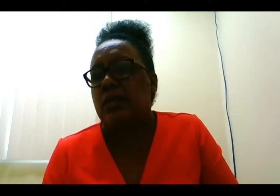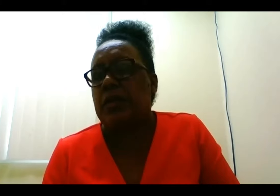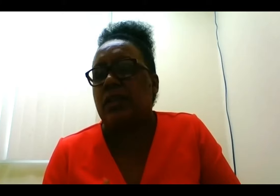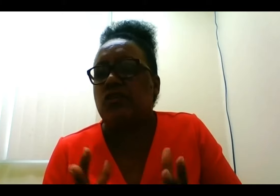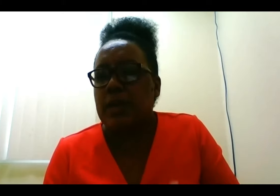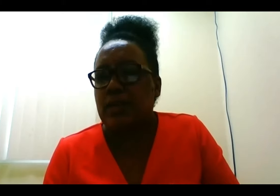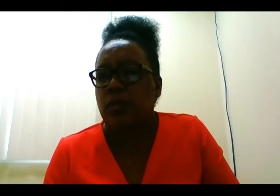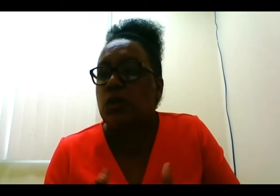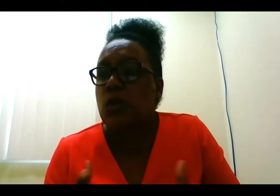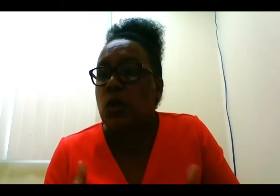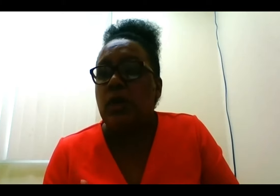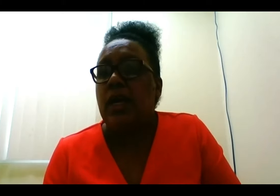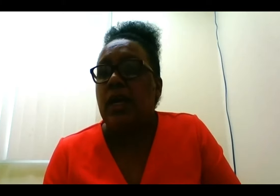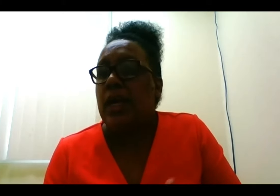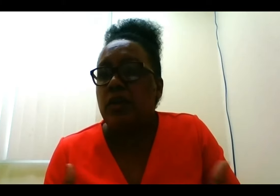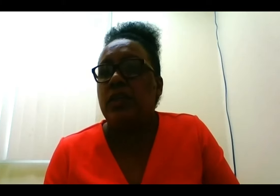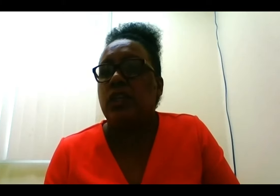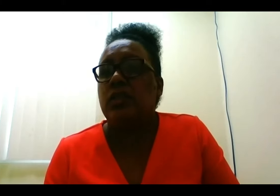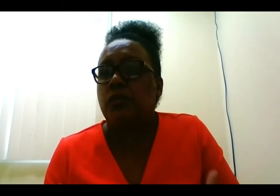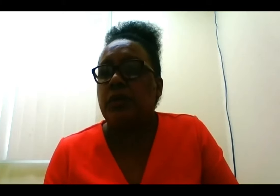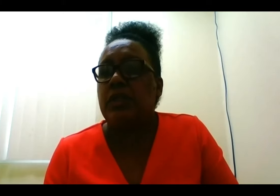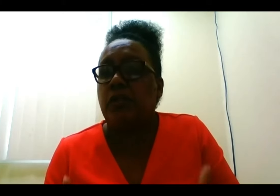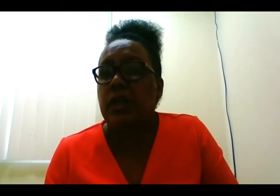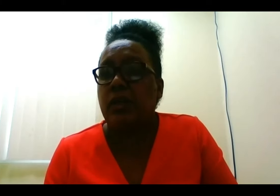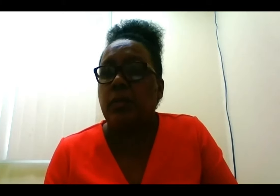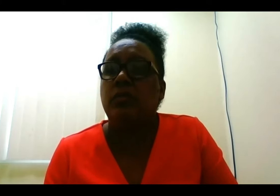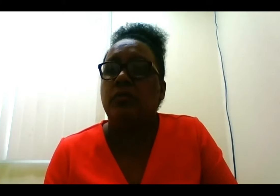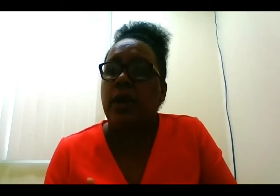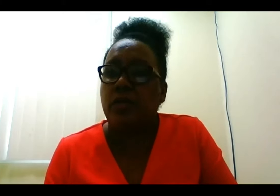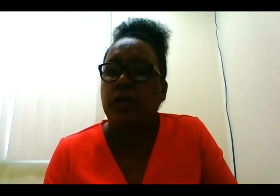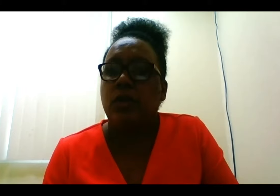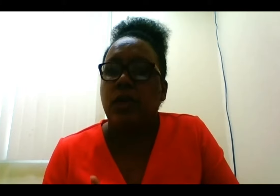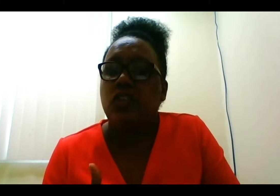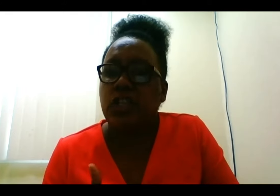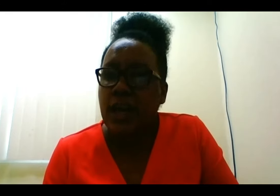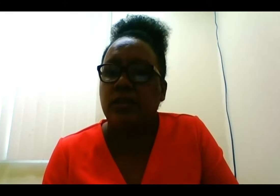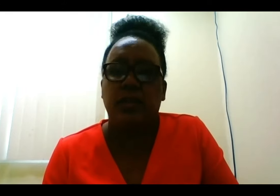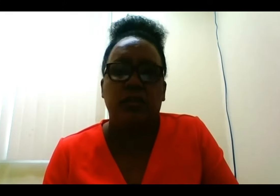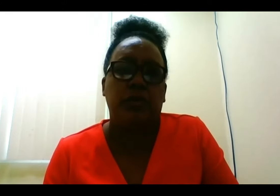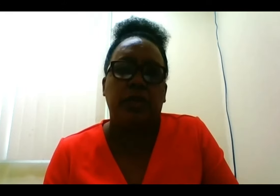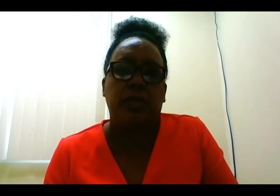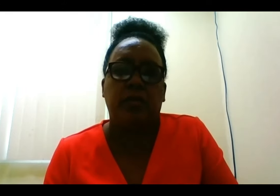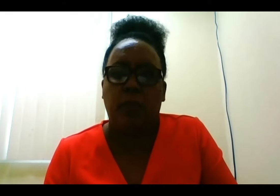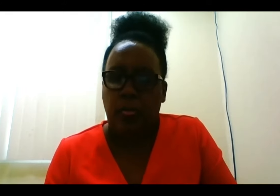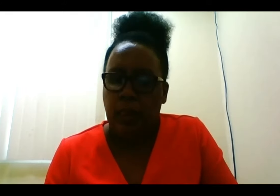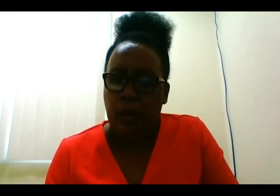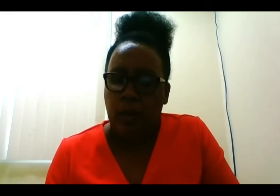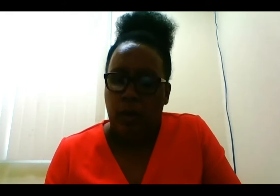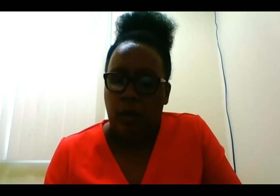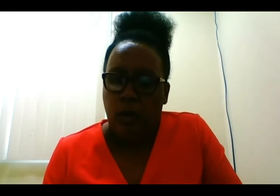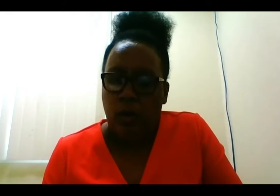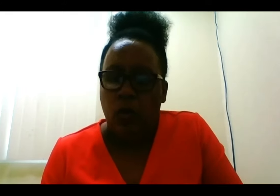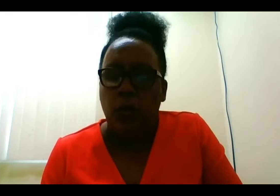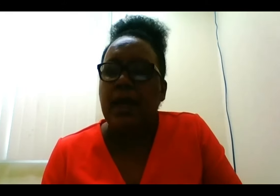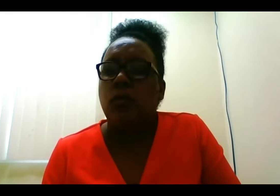particular strata, but now education is free, it's available for every child in Grenada.